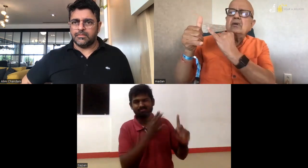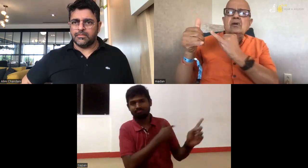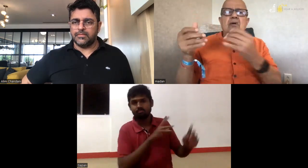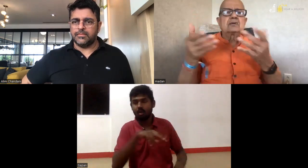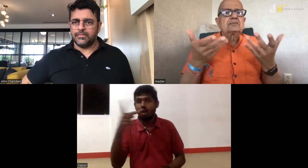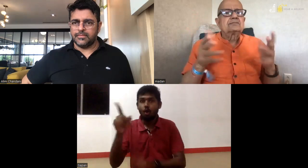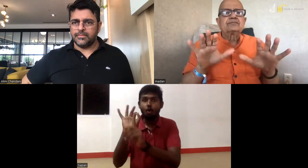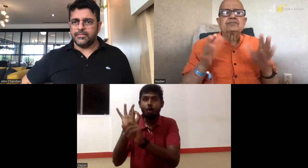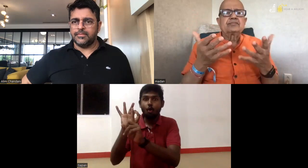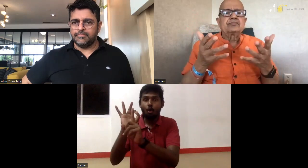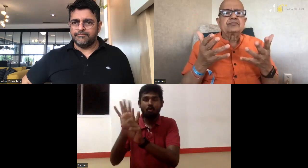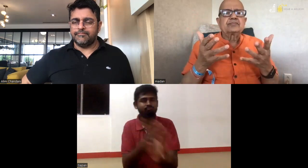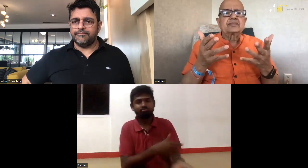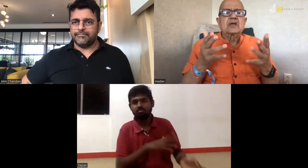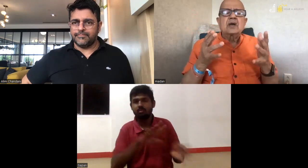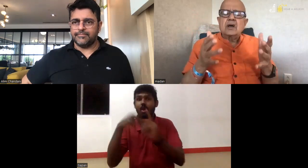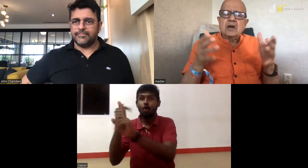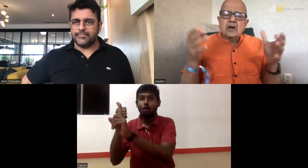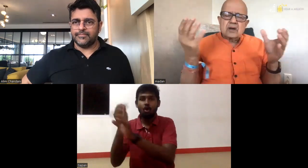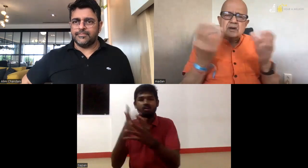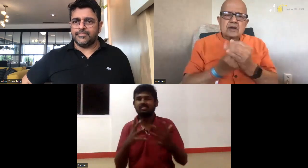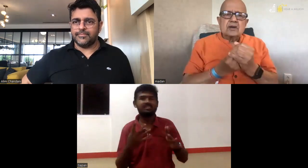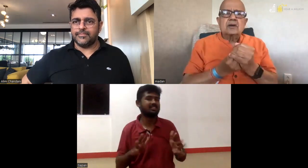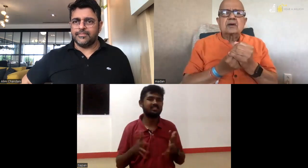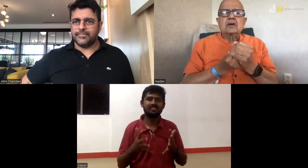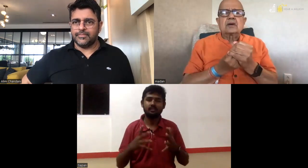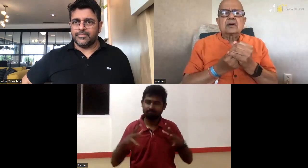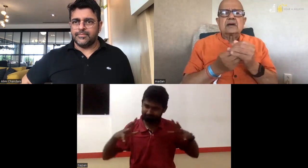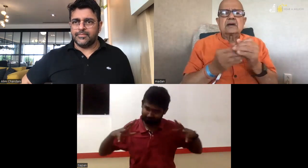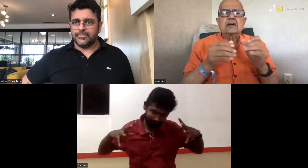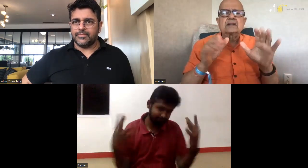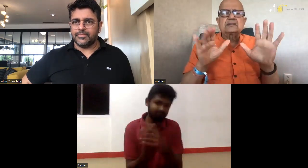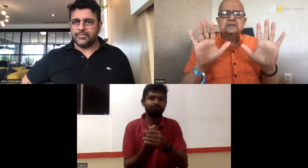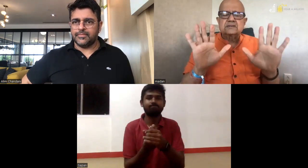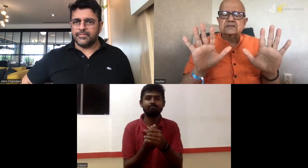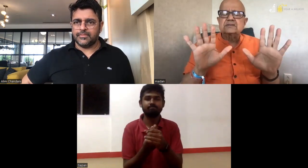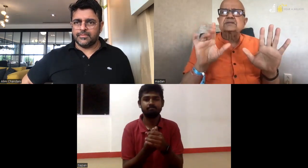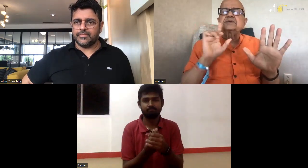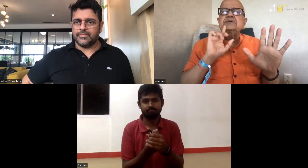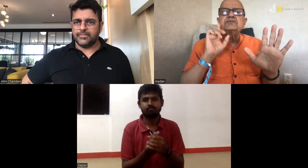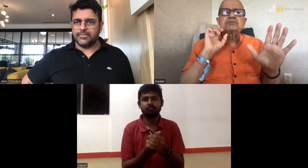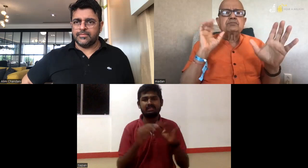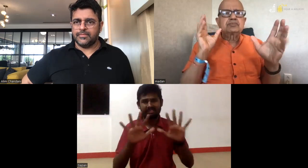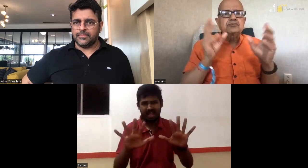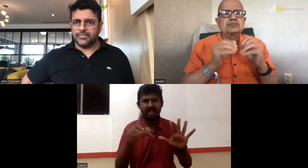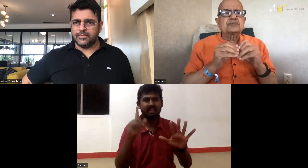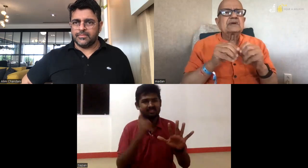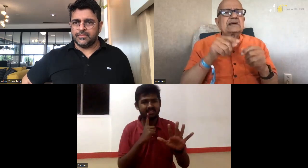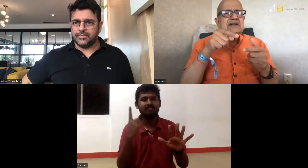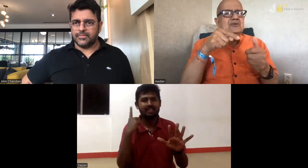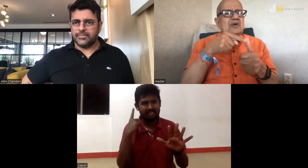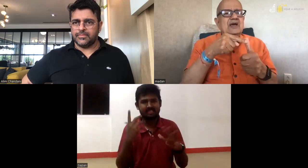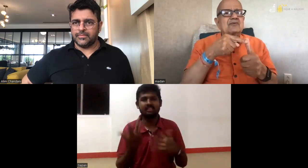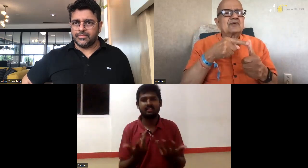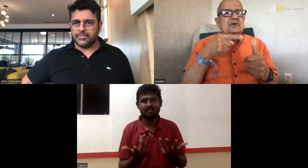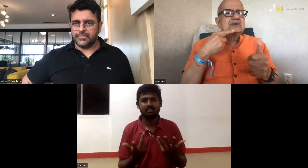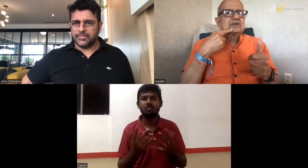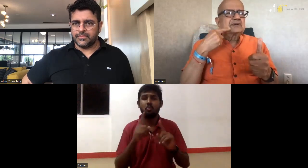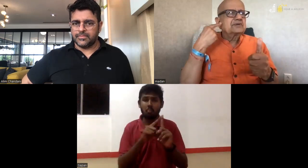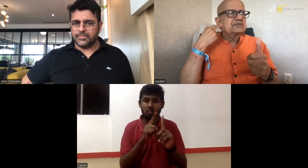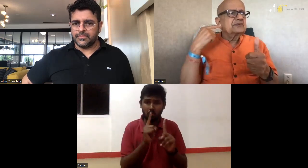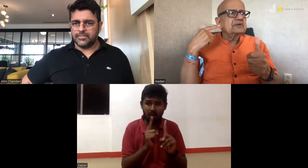We can discuss our points, whatever we require for our uh, deaf children, whether they